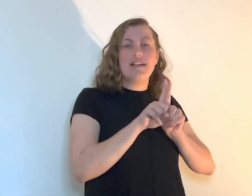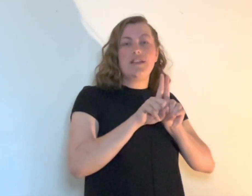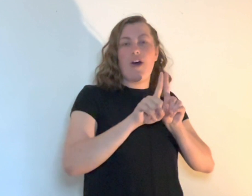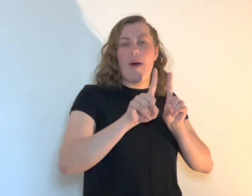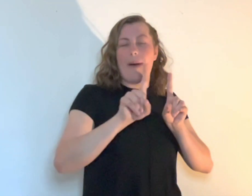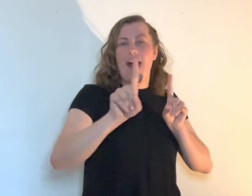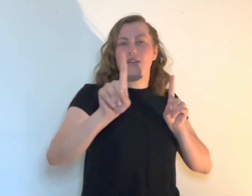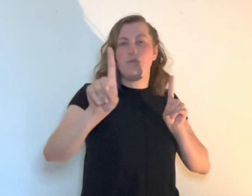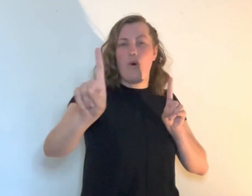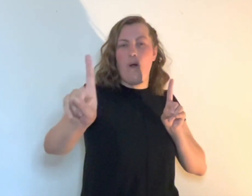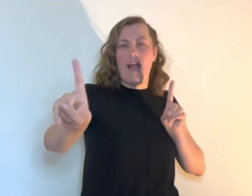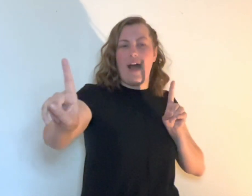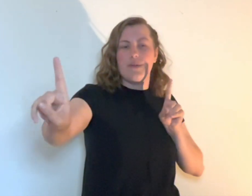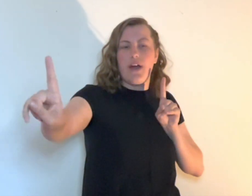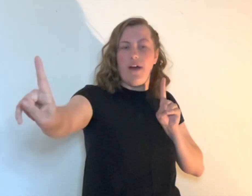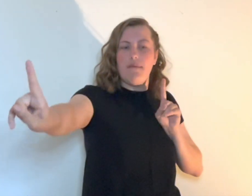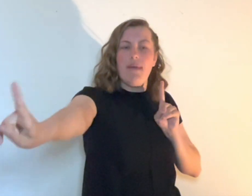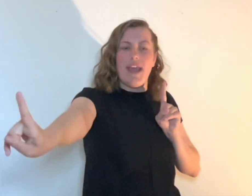up and walk out on me?